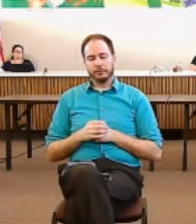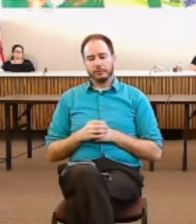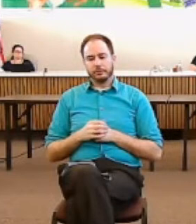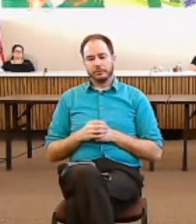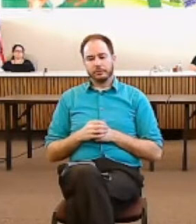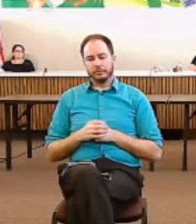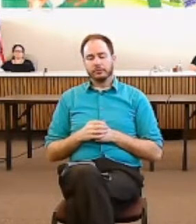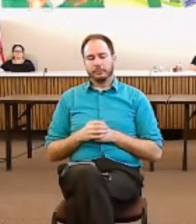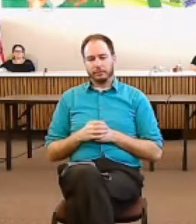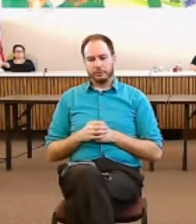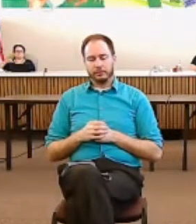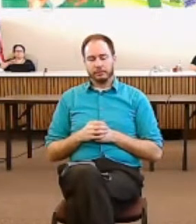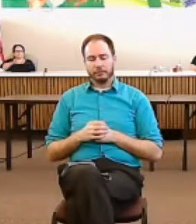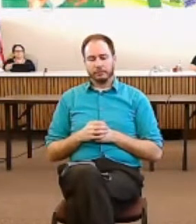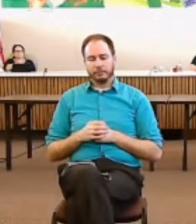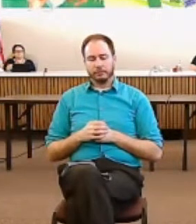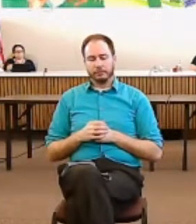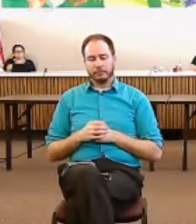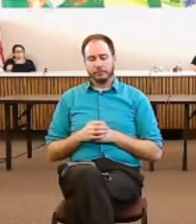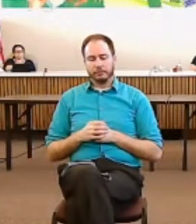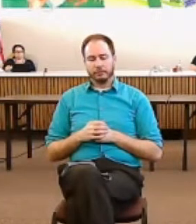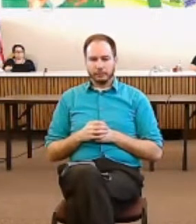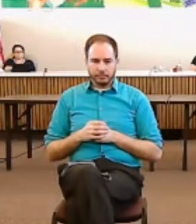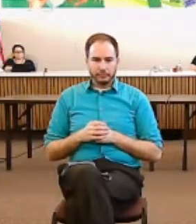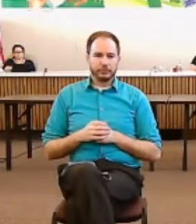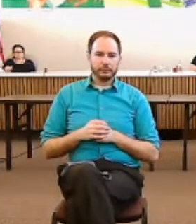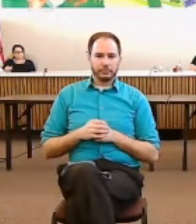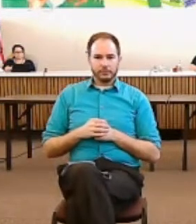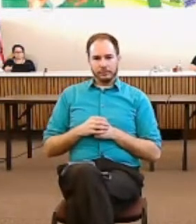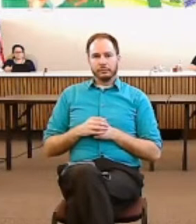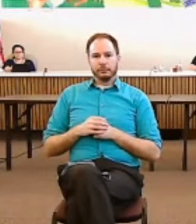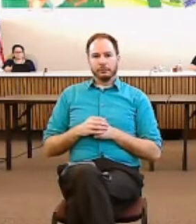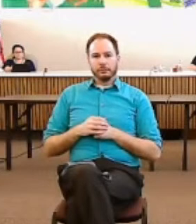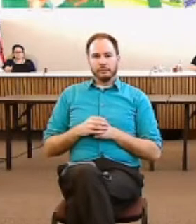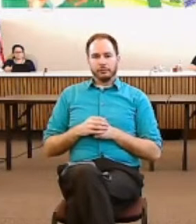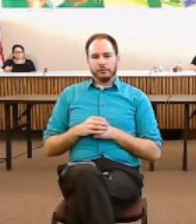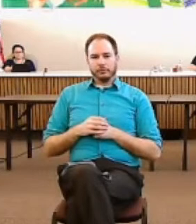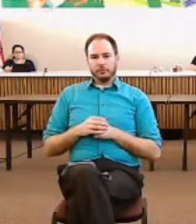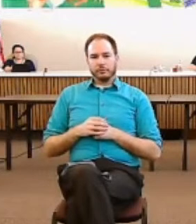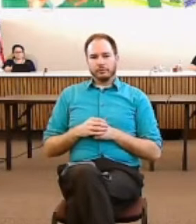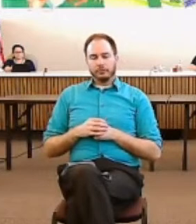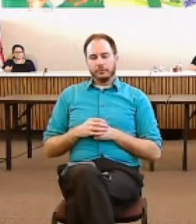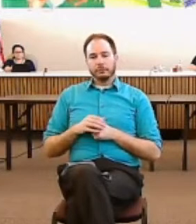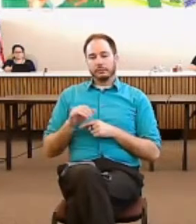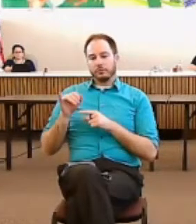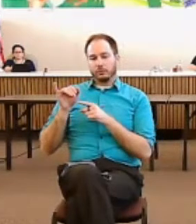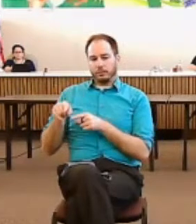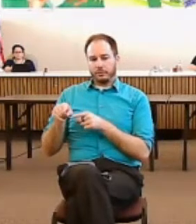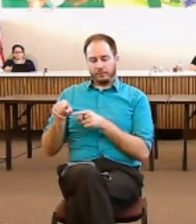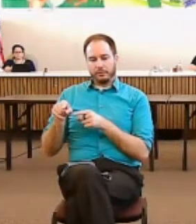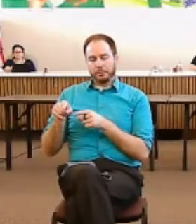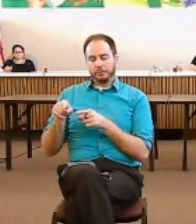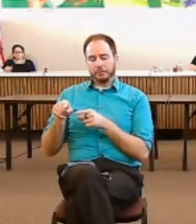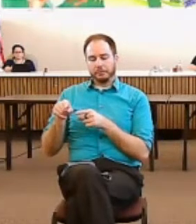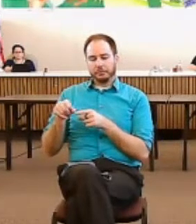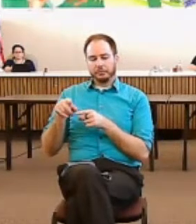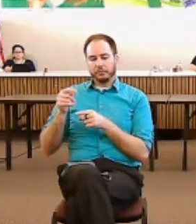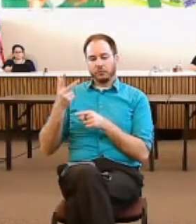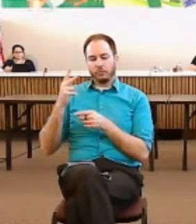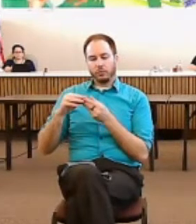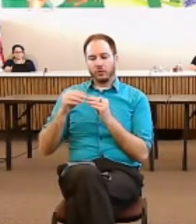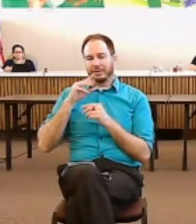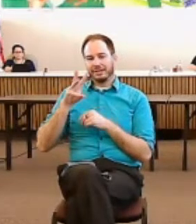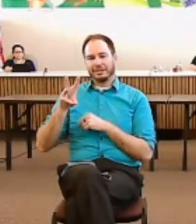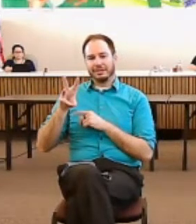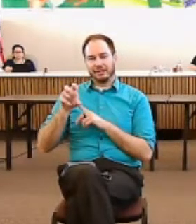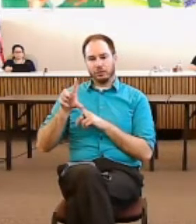So again, well, no, it depends. So that one is